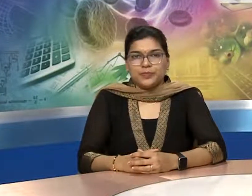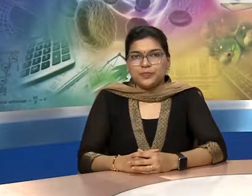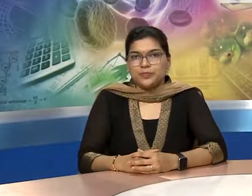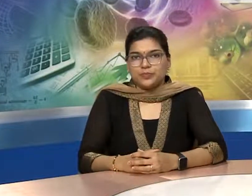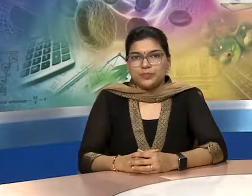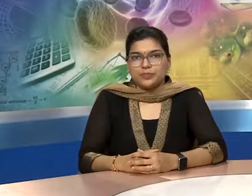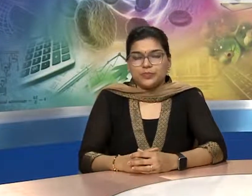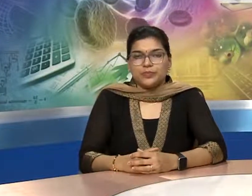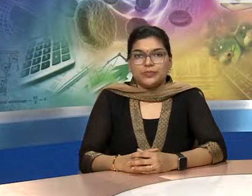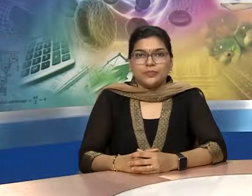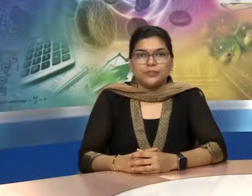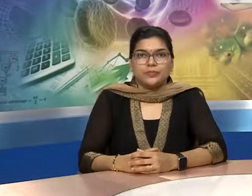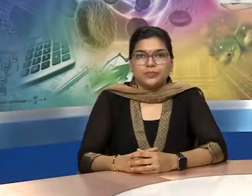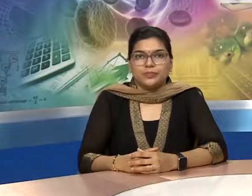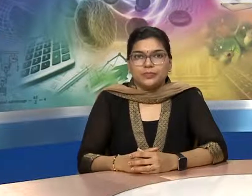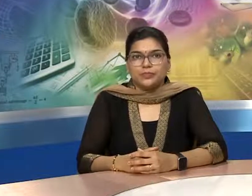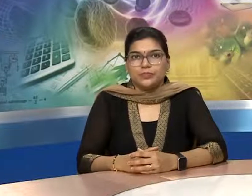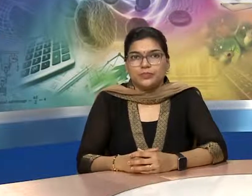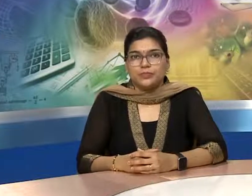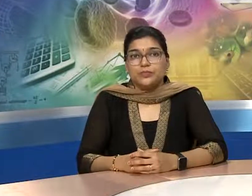in a library.